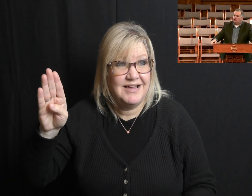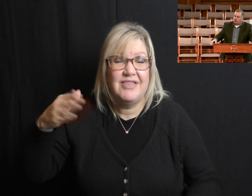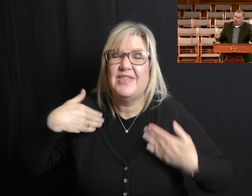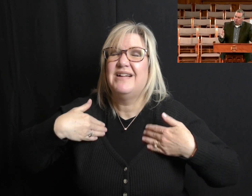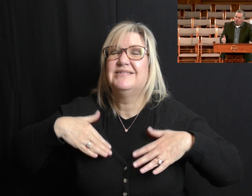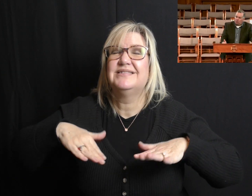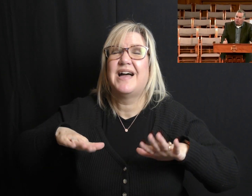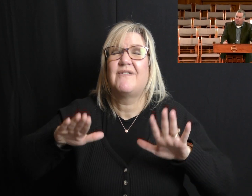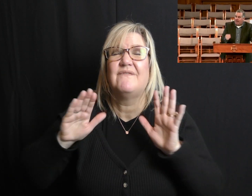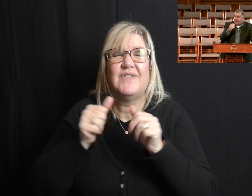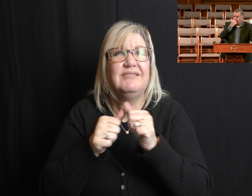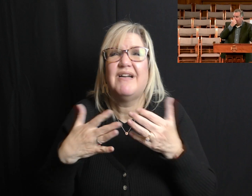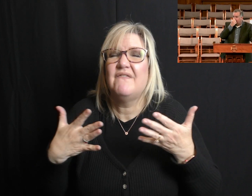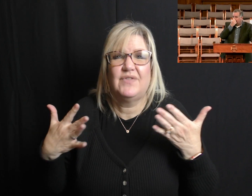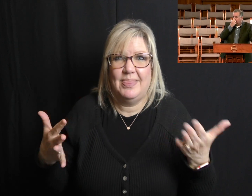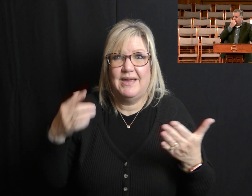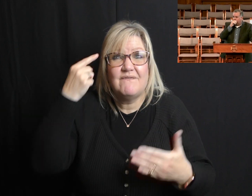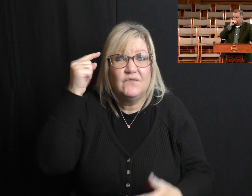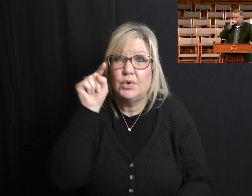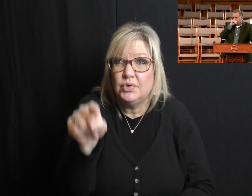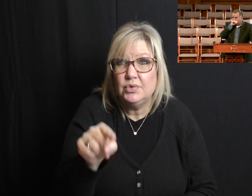Why would you go one more day